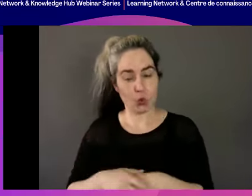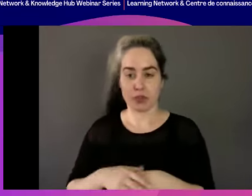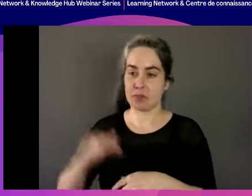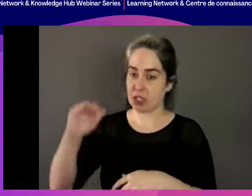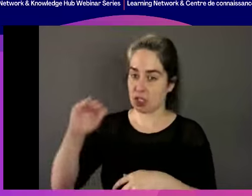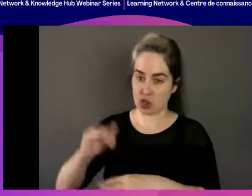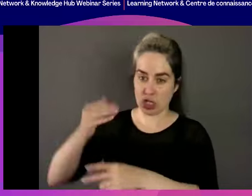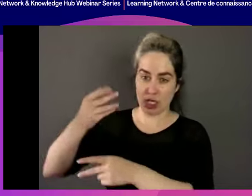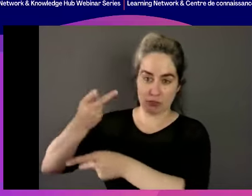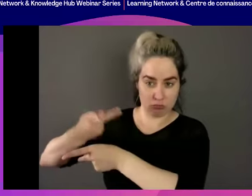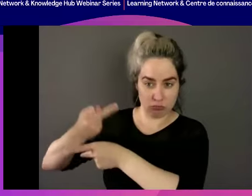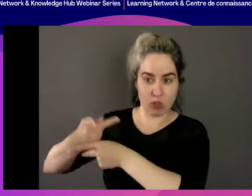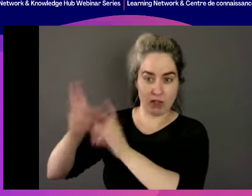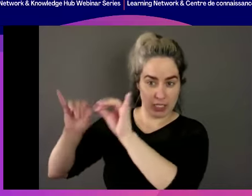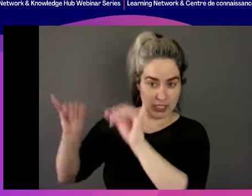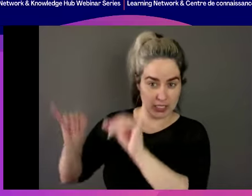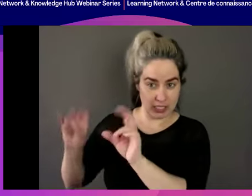that,